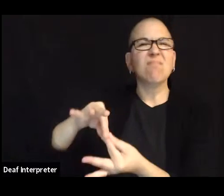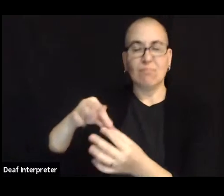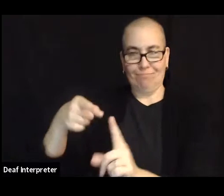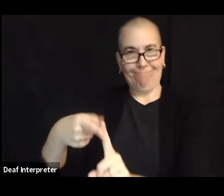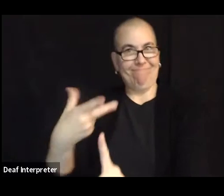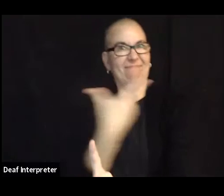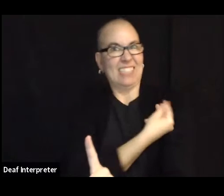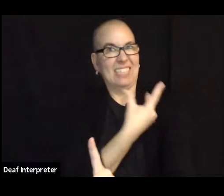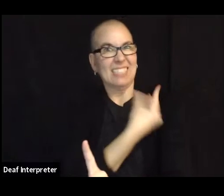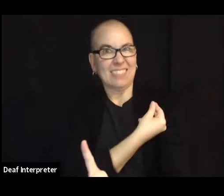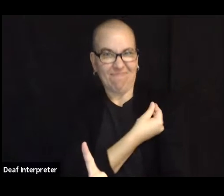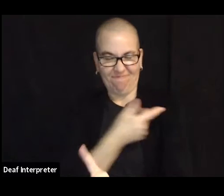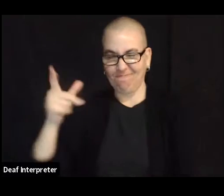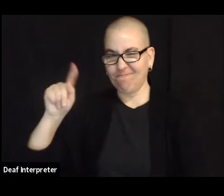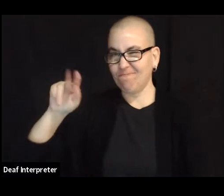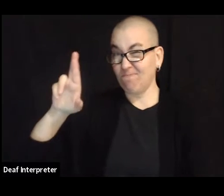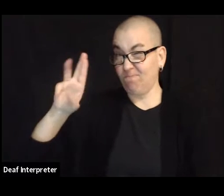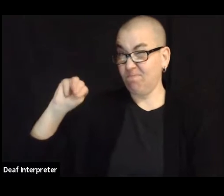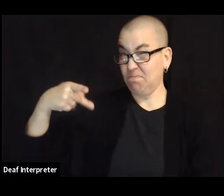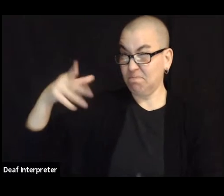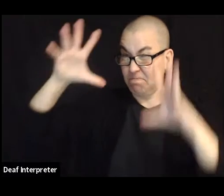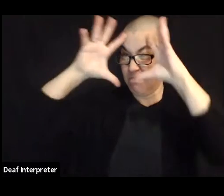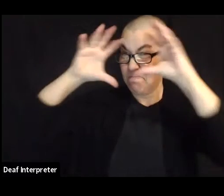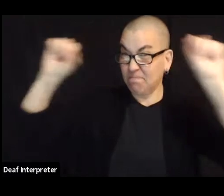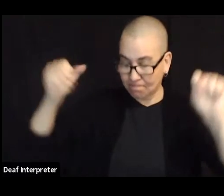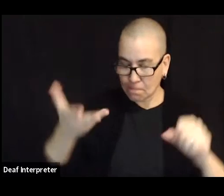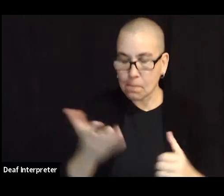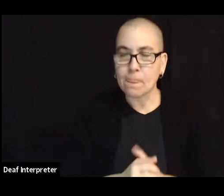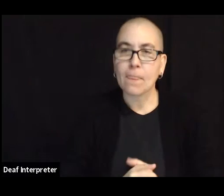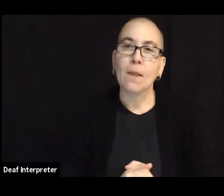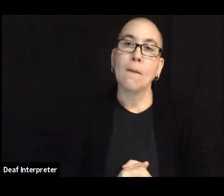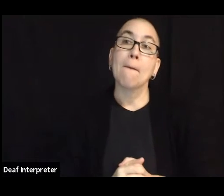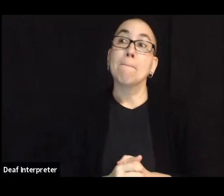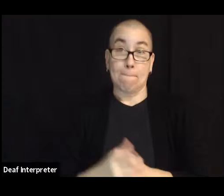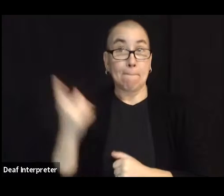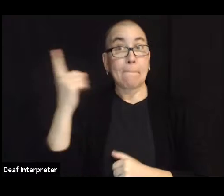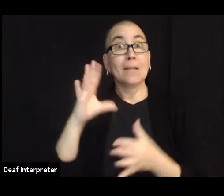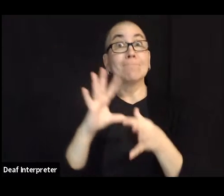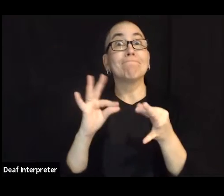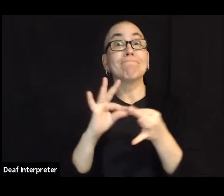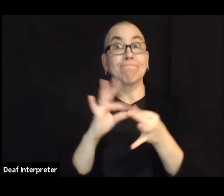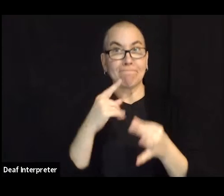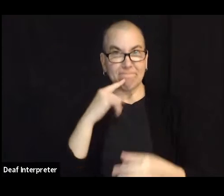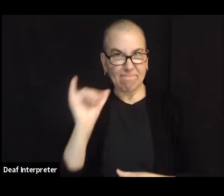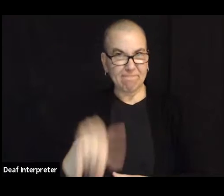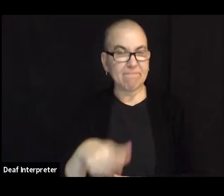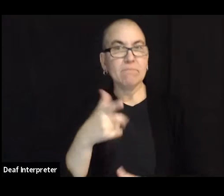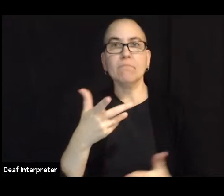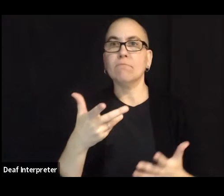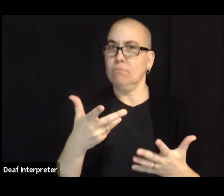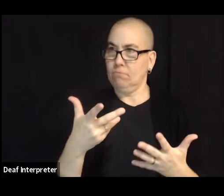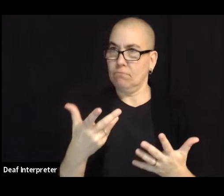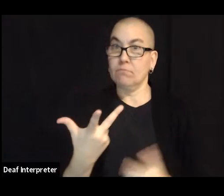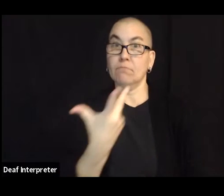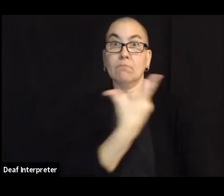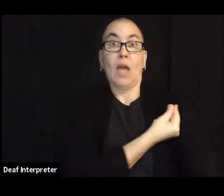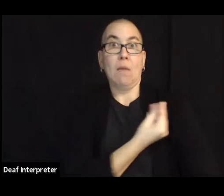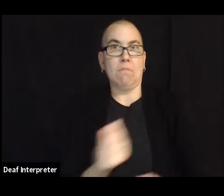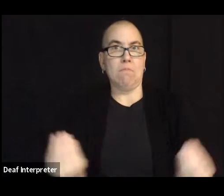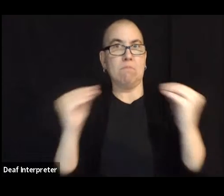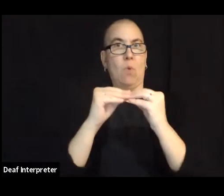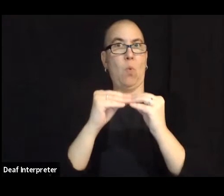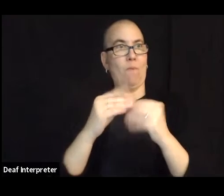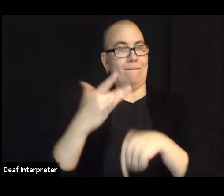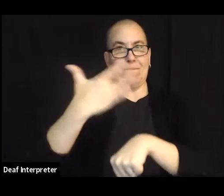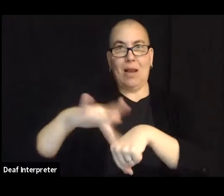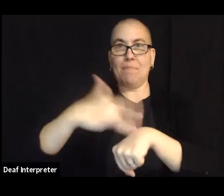More vaccine becoming available to more people more quickly would be a welcome development, but we'll follow the adage, trust but